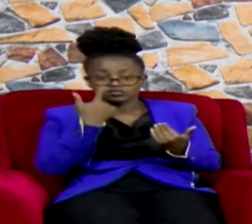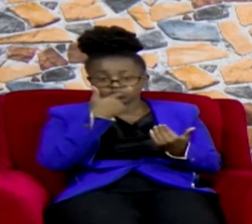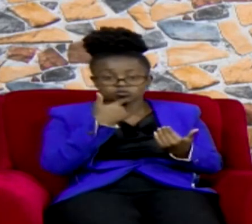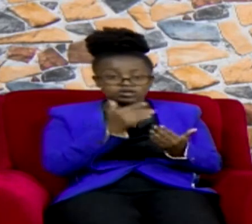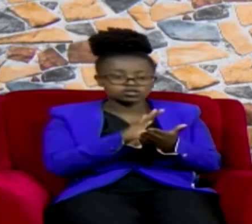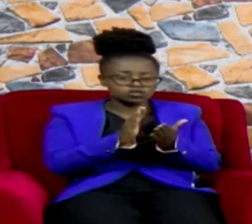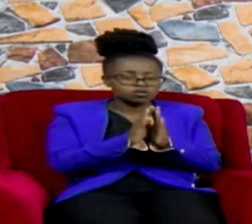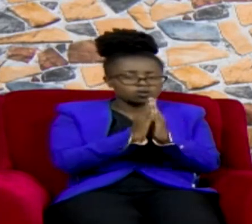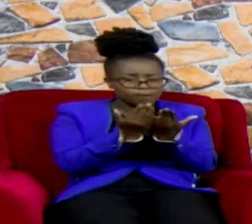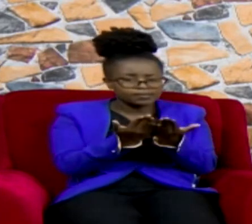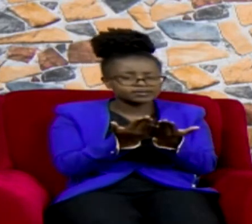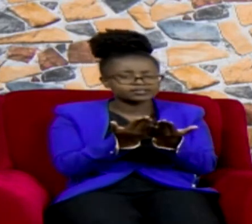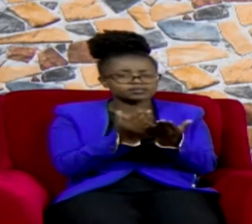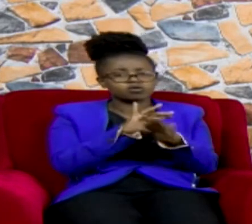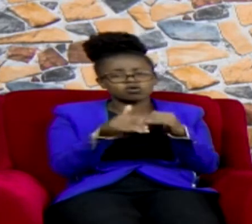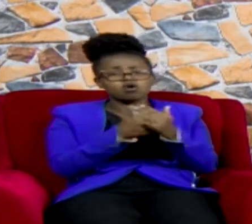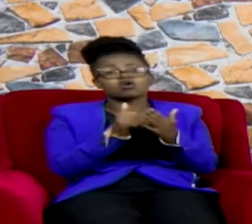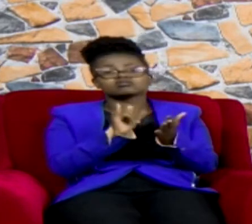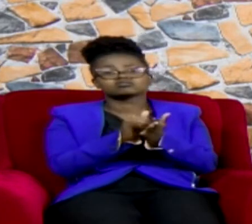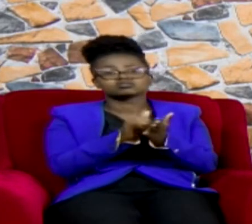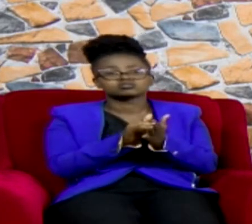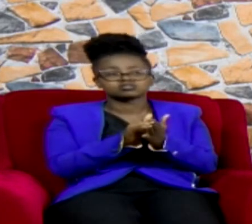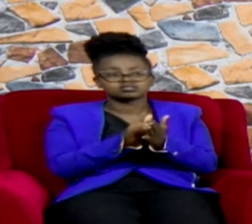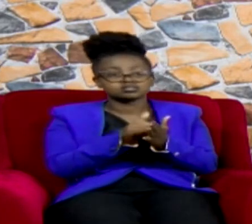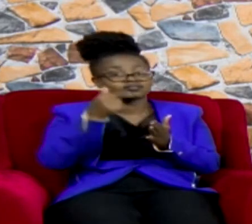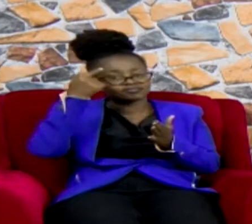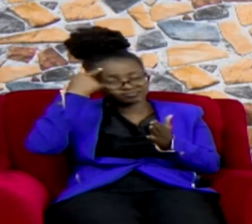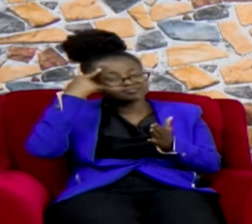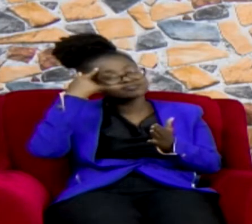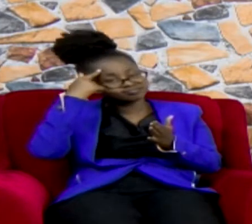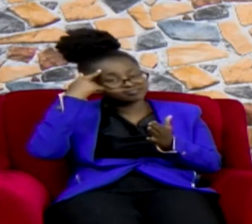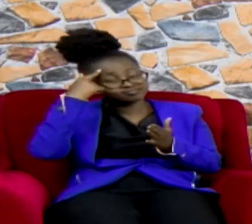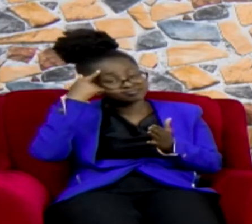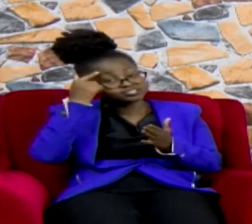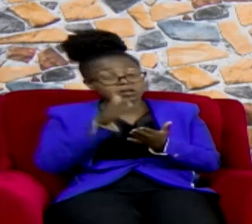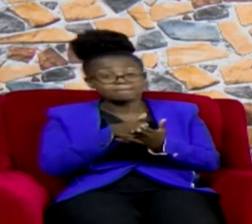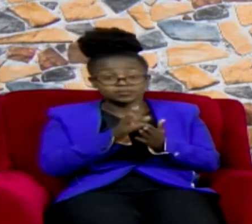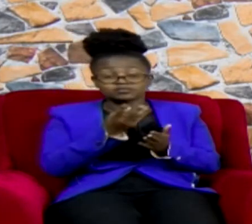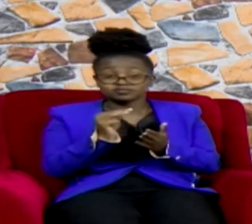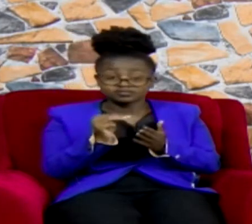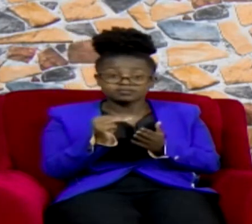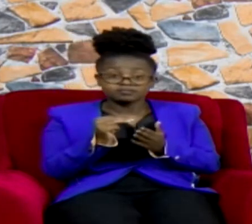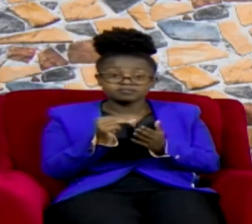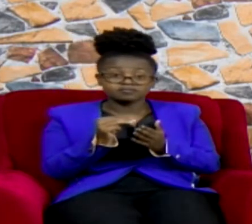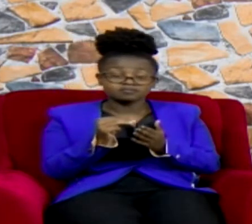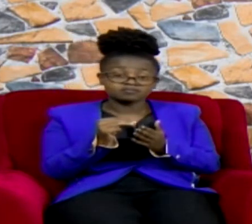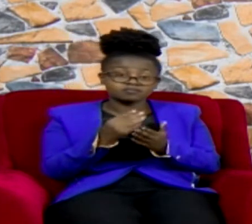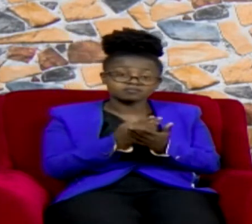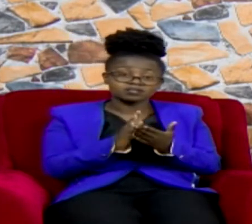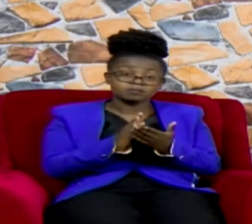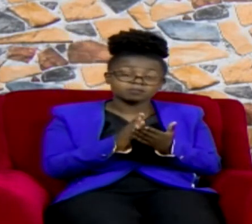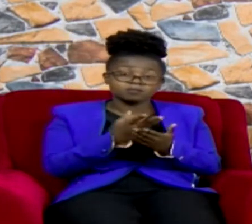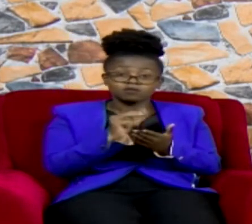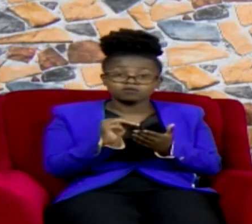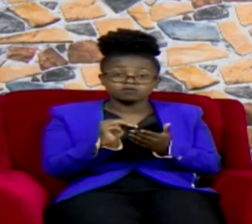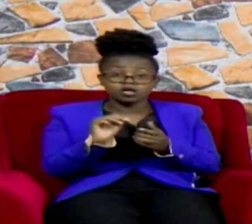opening the book. So all that go to the brain, because most of them, or some of them, they cannot